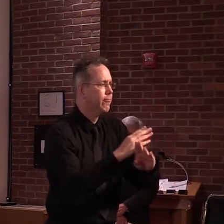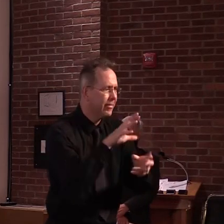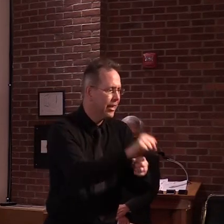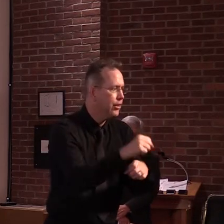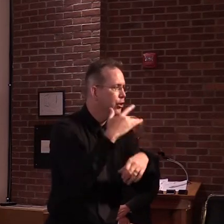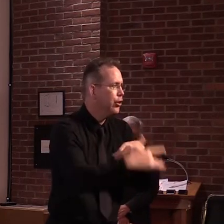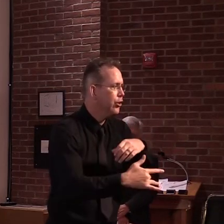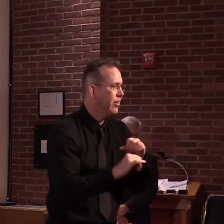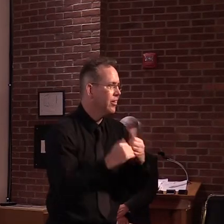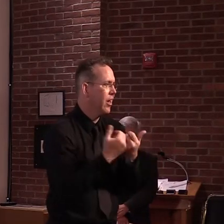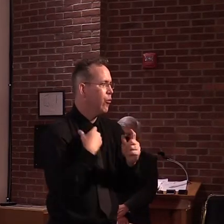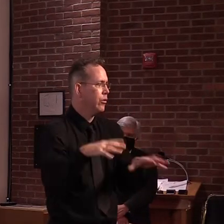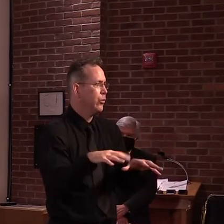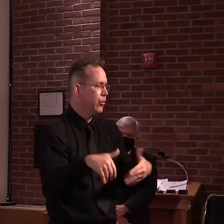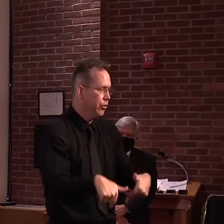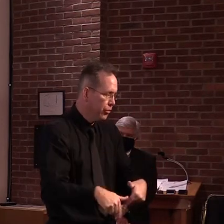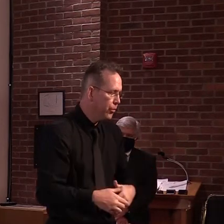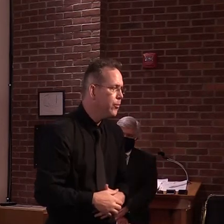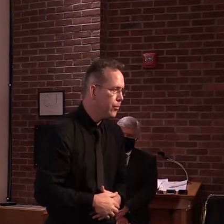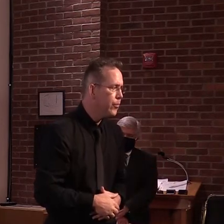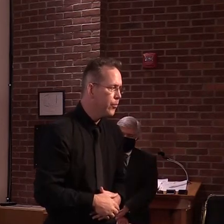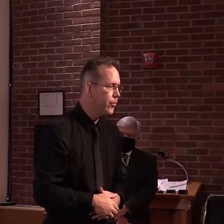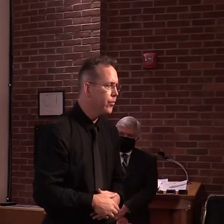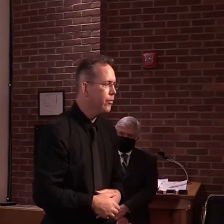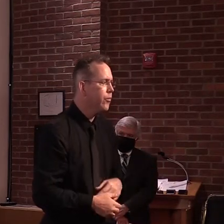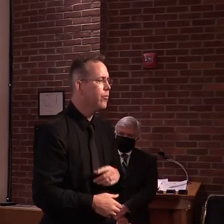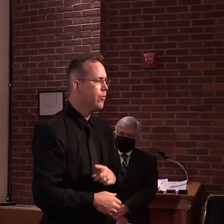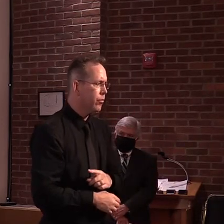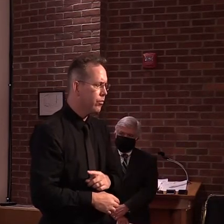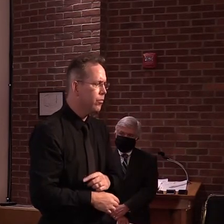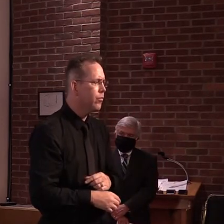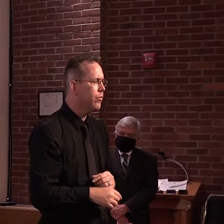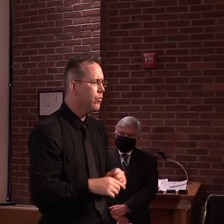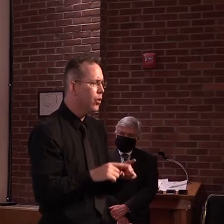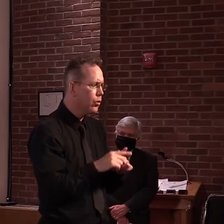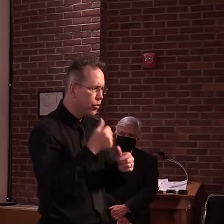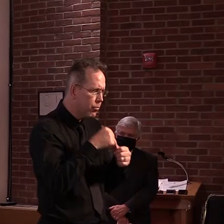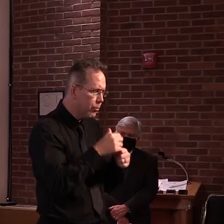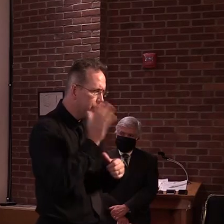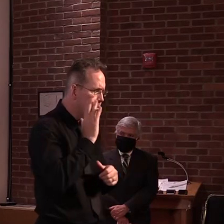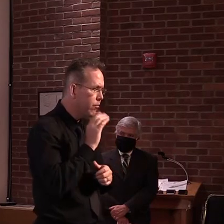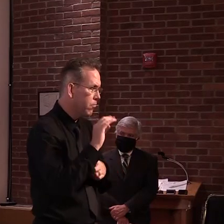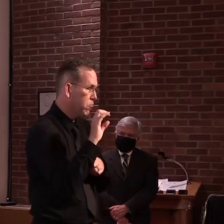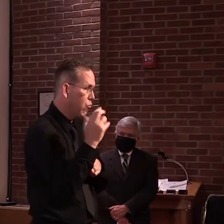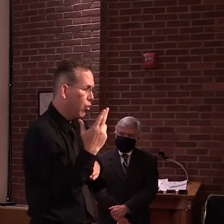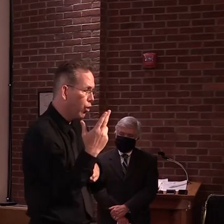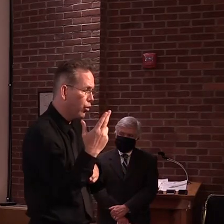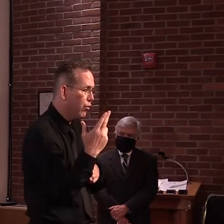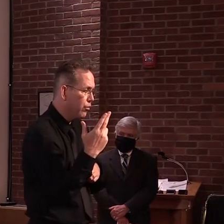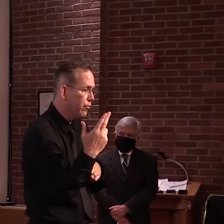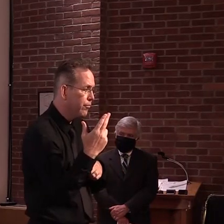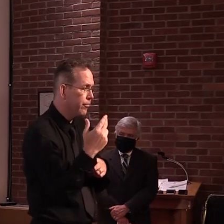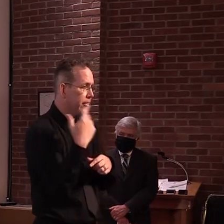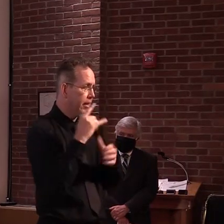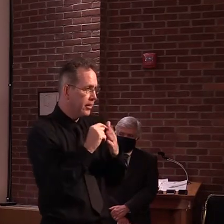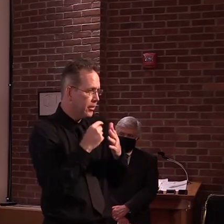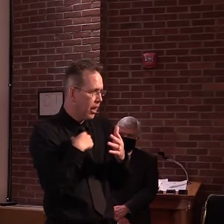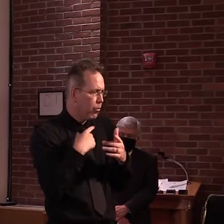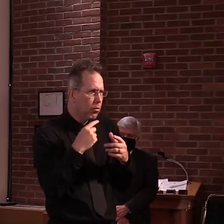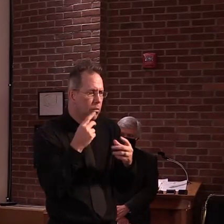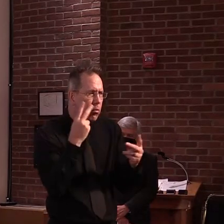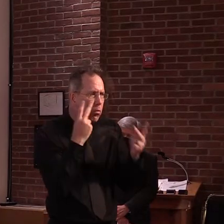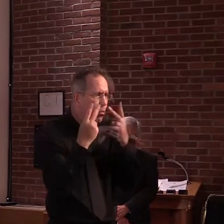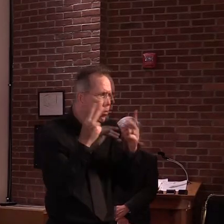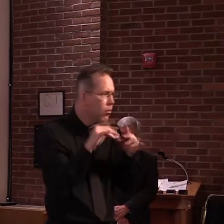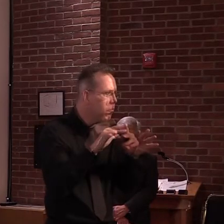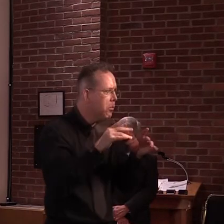virus. And if you remember back when we first started in March, everybody was talking about the fact that 80%